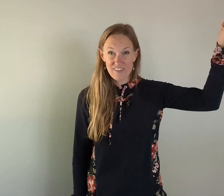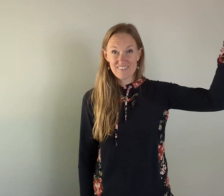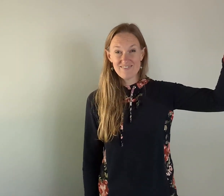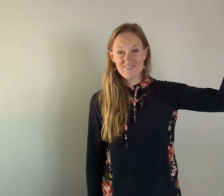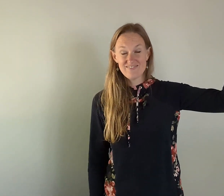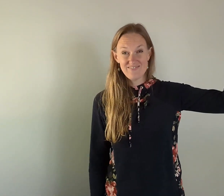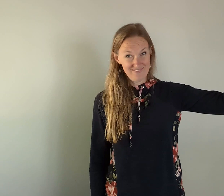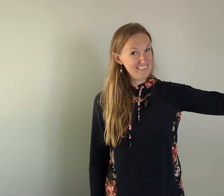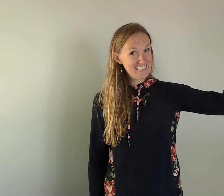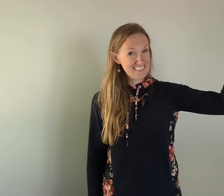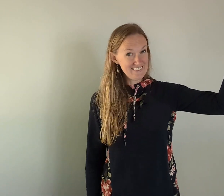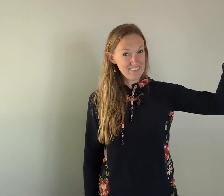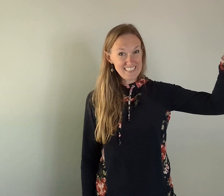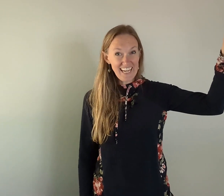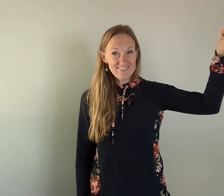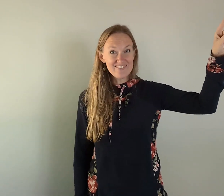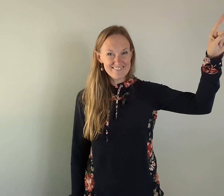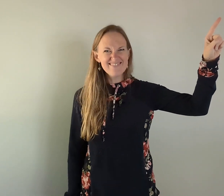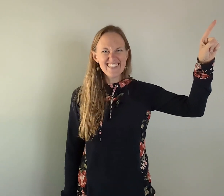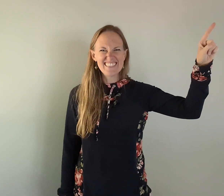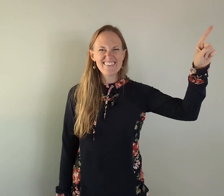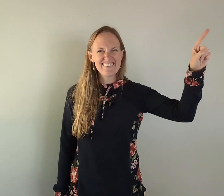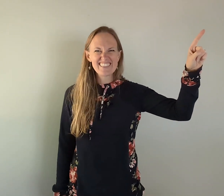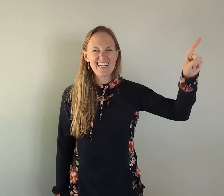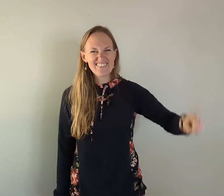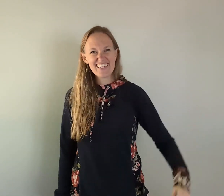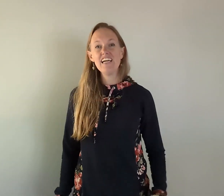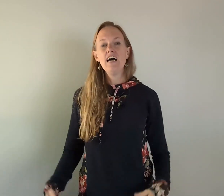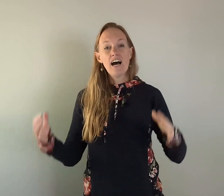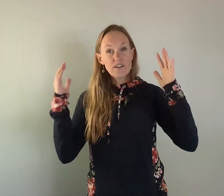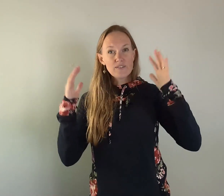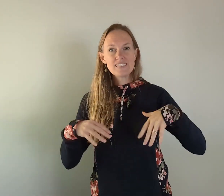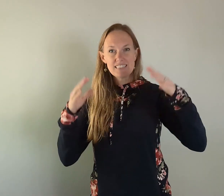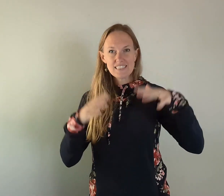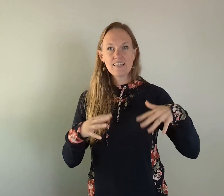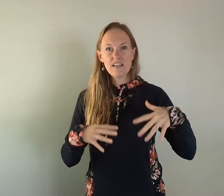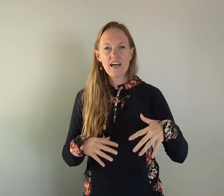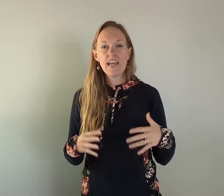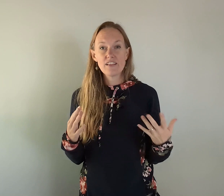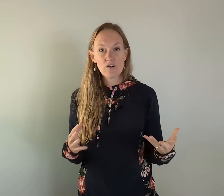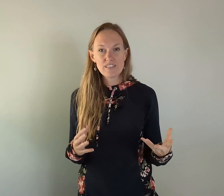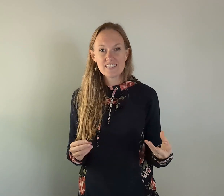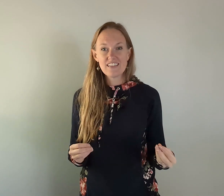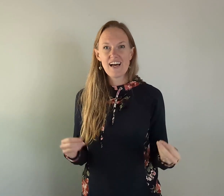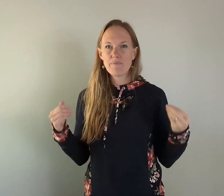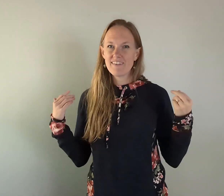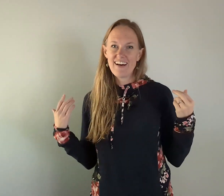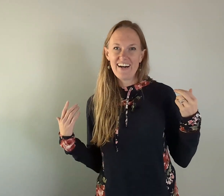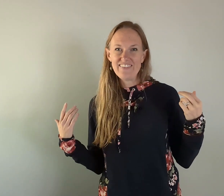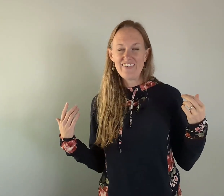you. One more time? We could do it one more time, right? I know this is a lot and the chorus is a lot, but